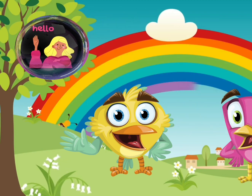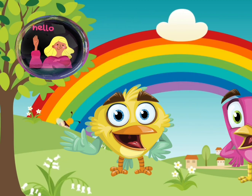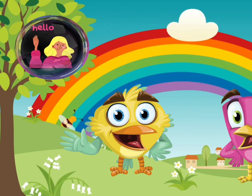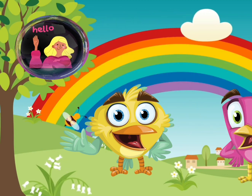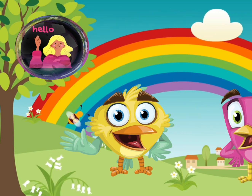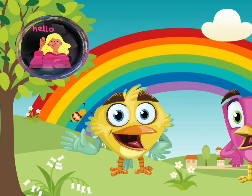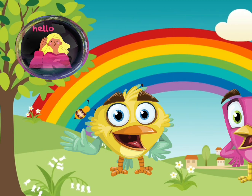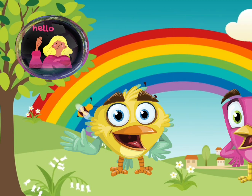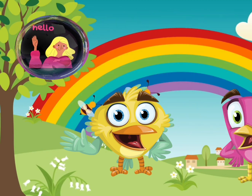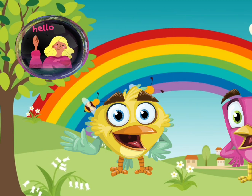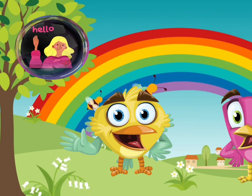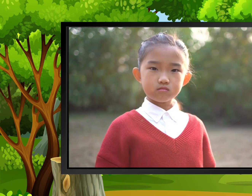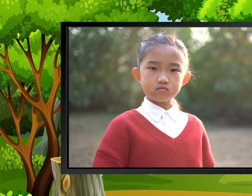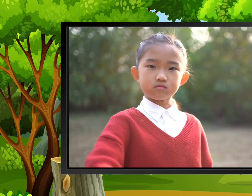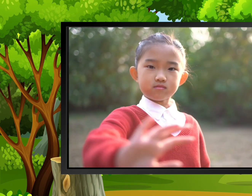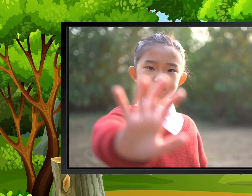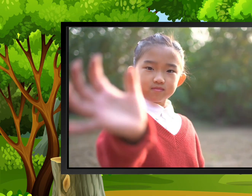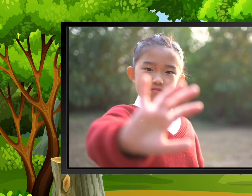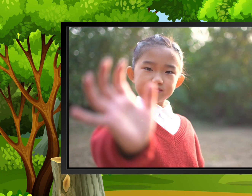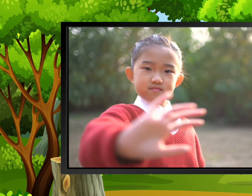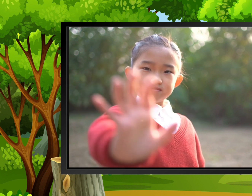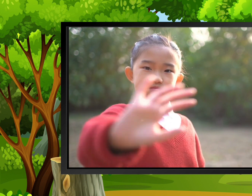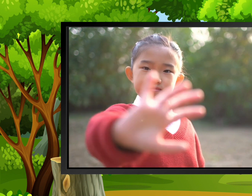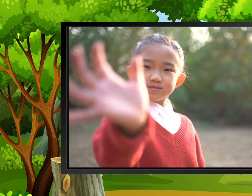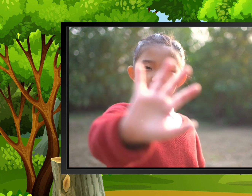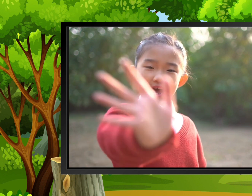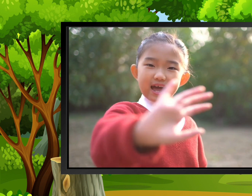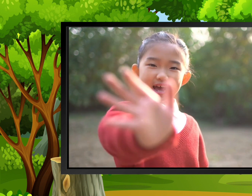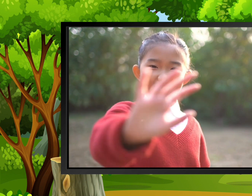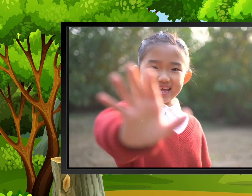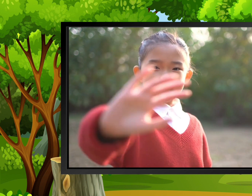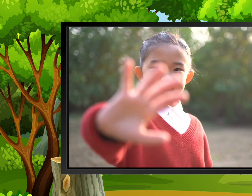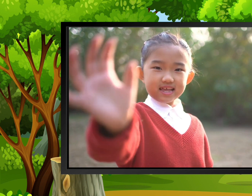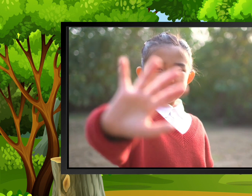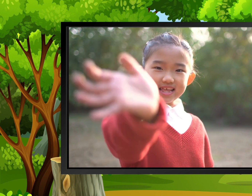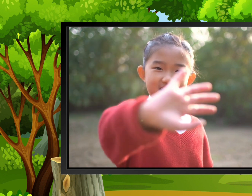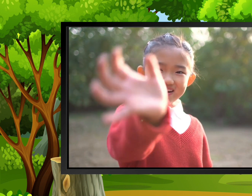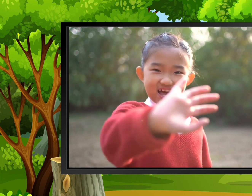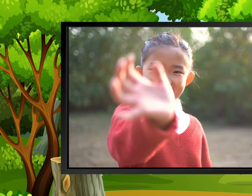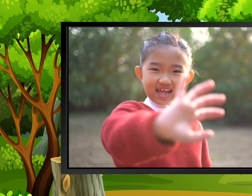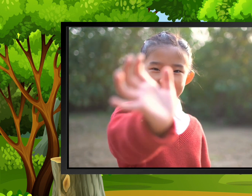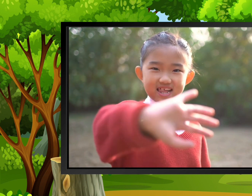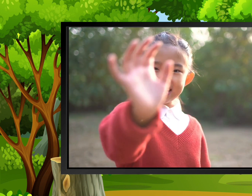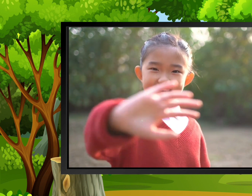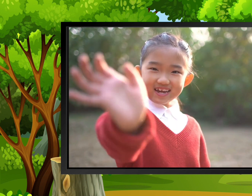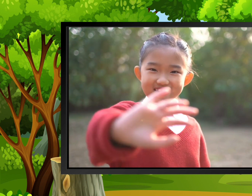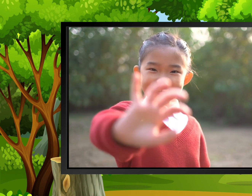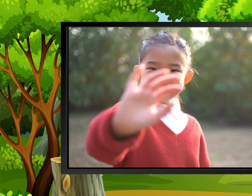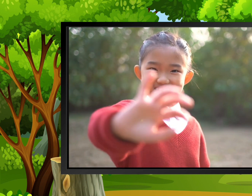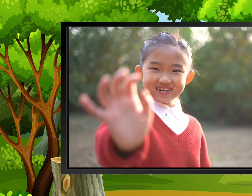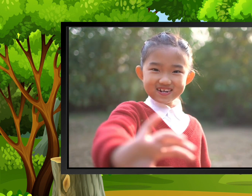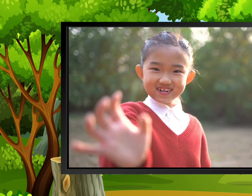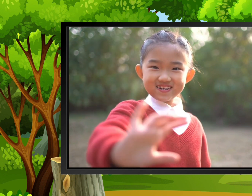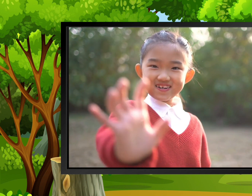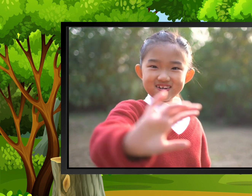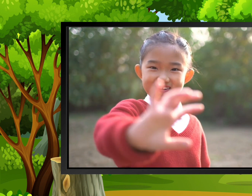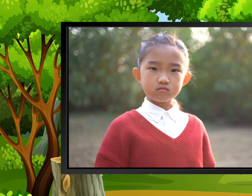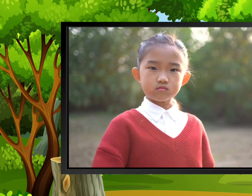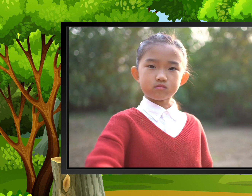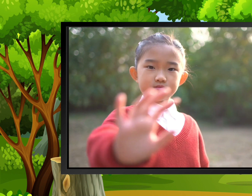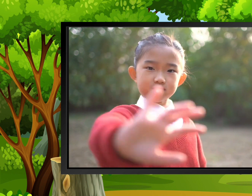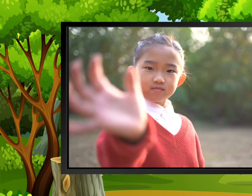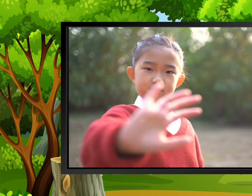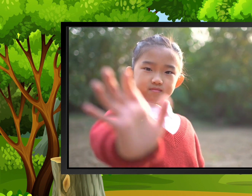this. Let's sign hi or hello. Hi.